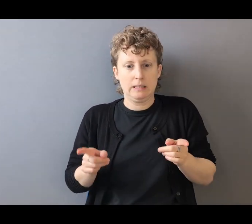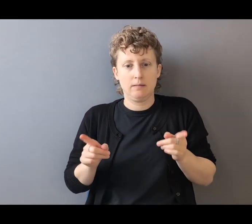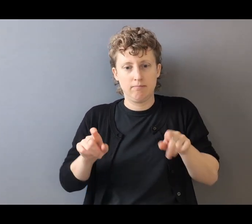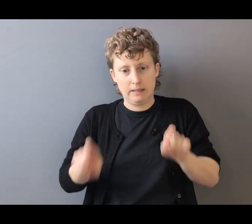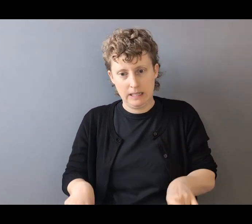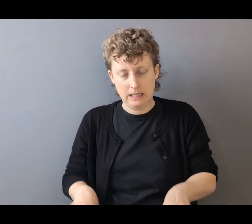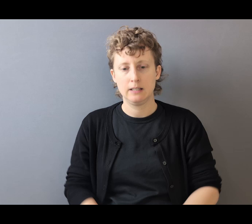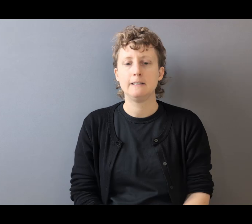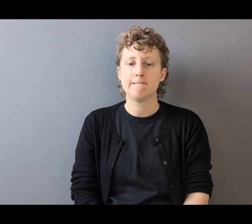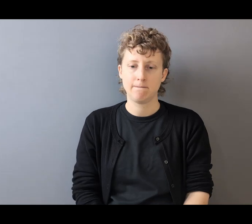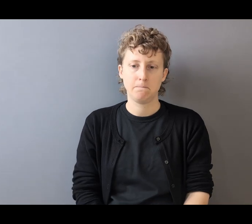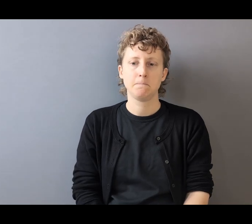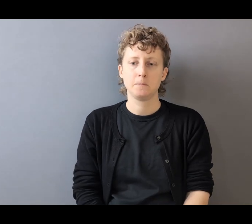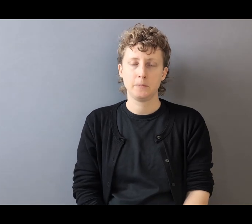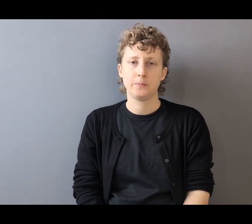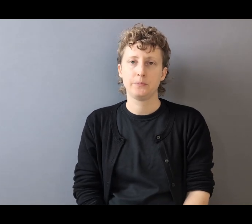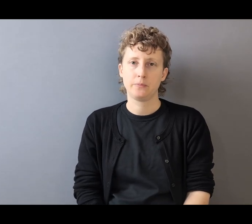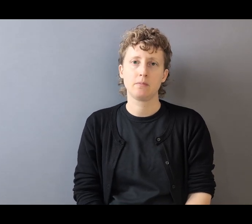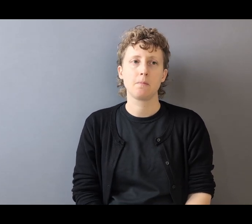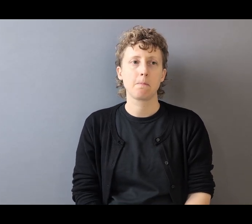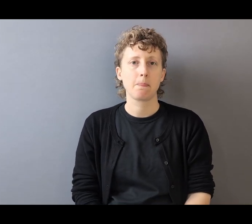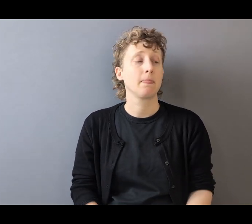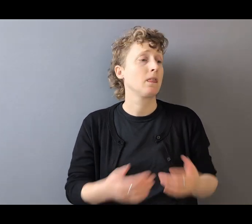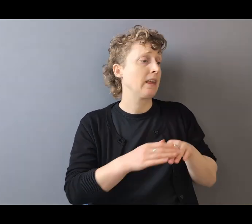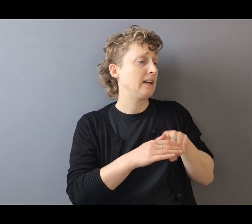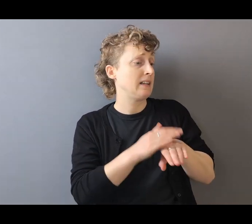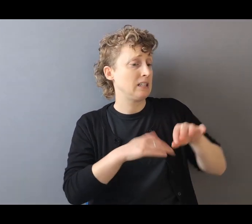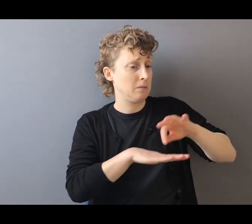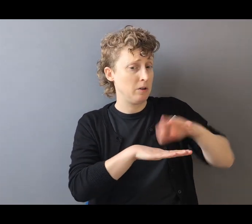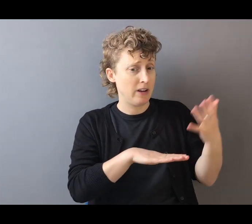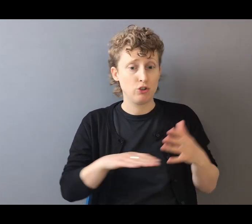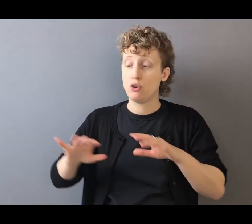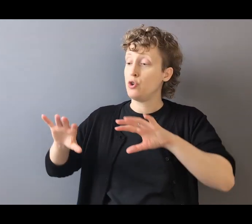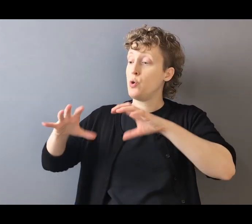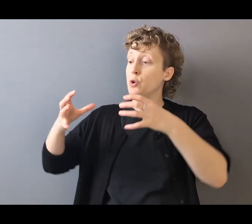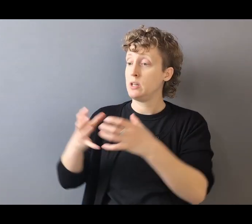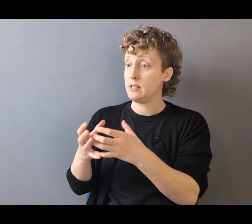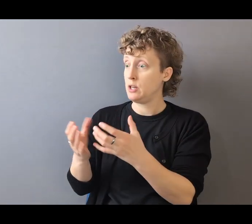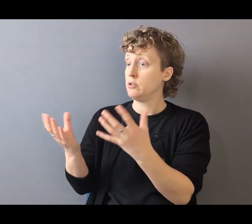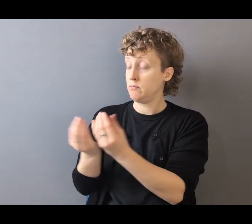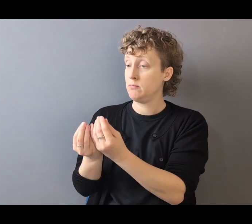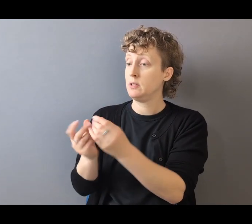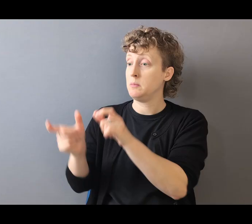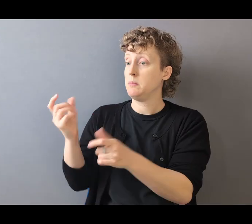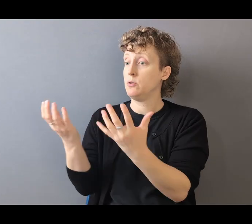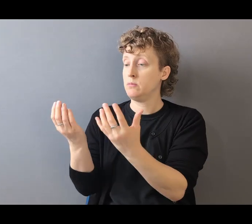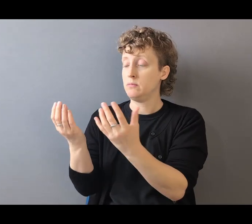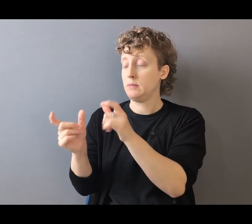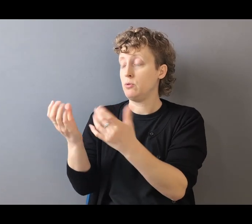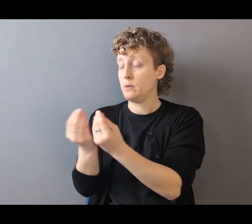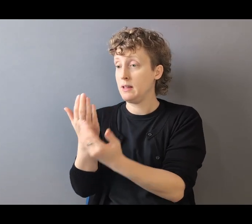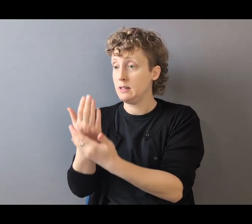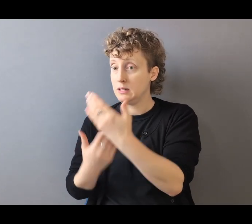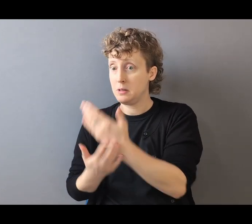Declaration, where accessibility professionals, organizations of persons with disabilities are calling for stronger action in this domain. And I think what is